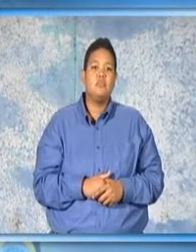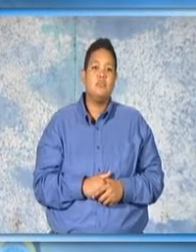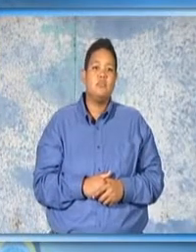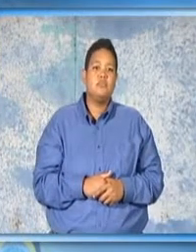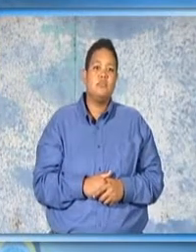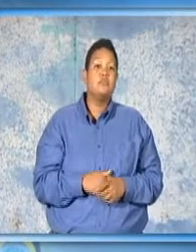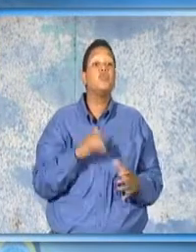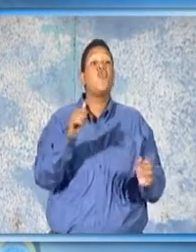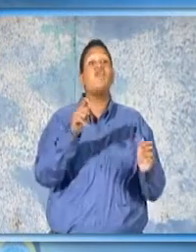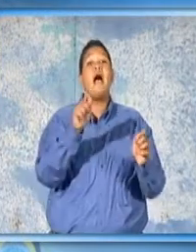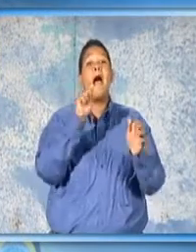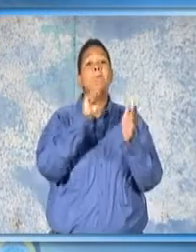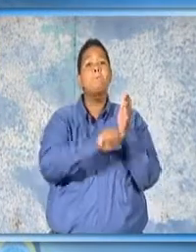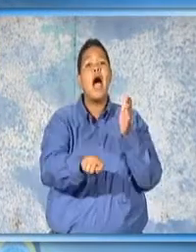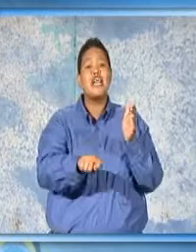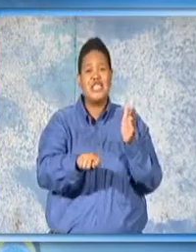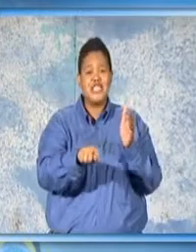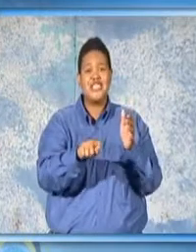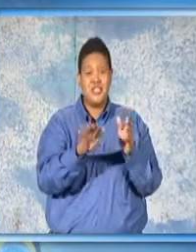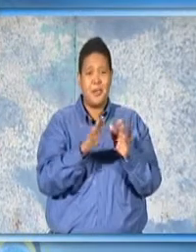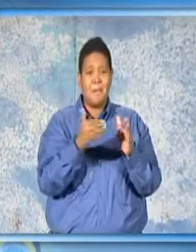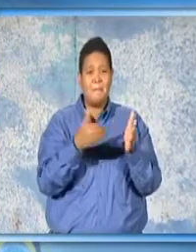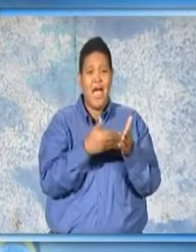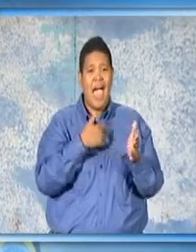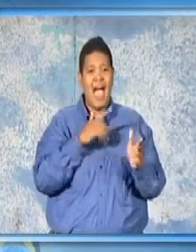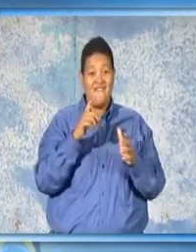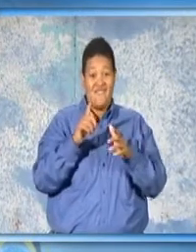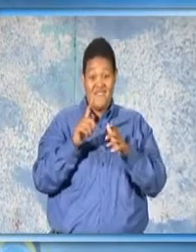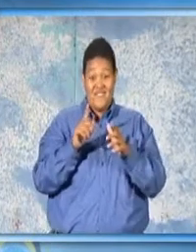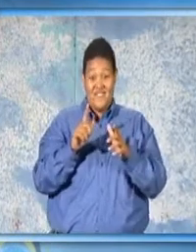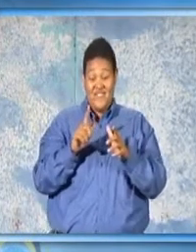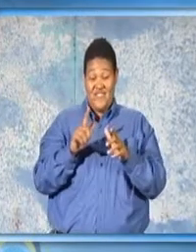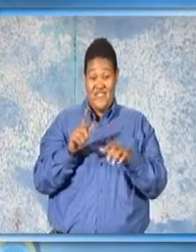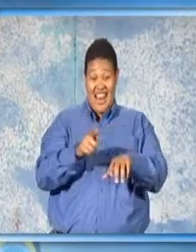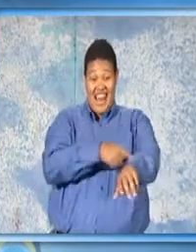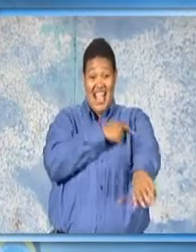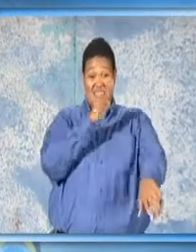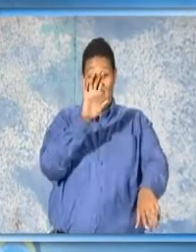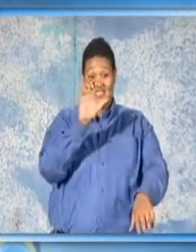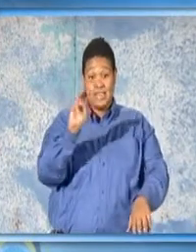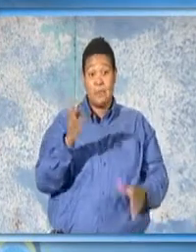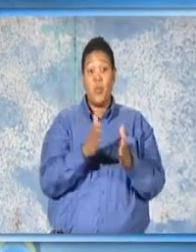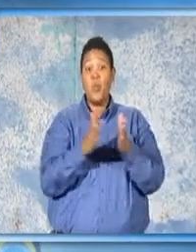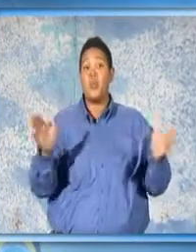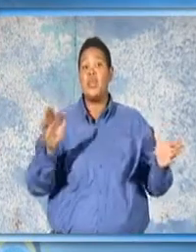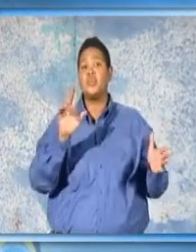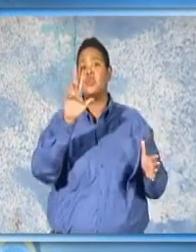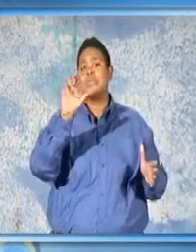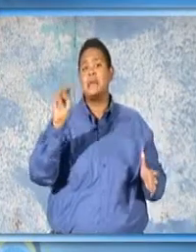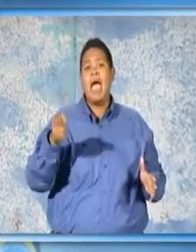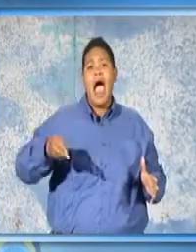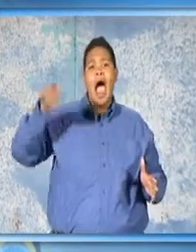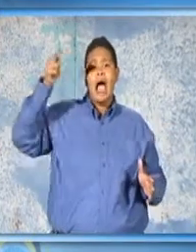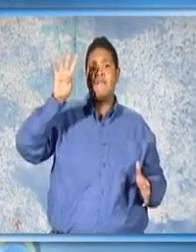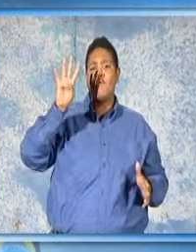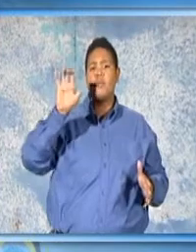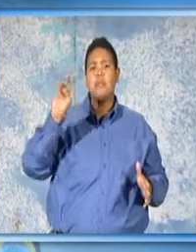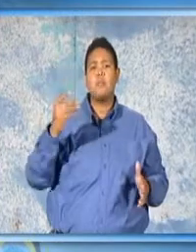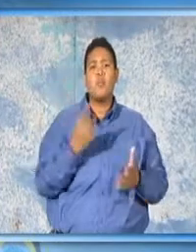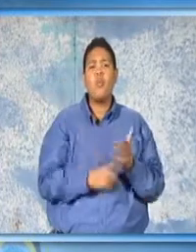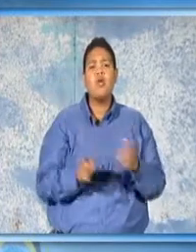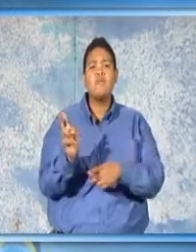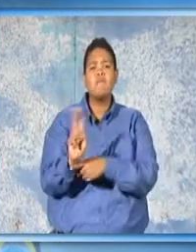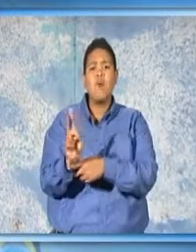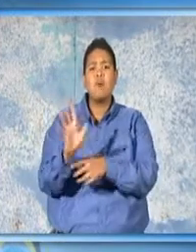So if a matchbox has length 5 centimeters, width 3 centimeters, and a height of 4 centimeters, what is the volume of